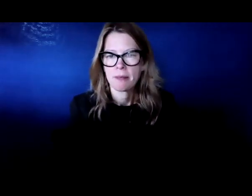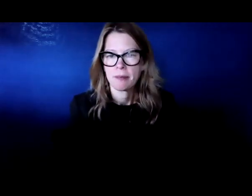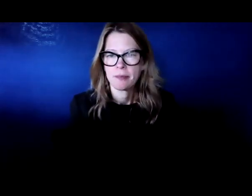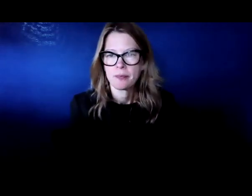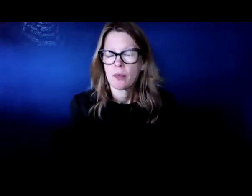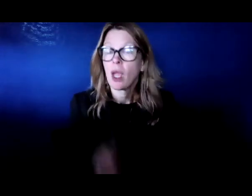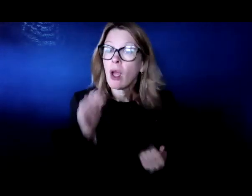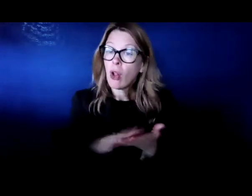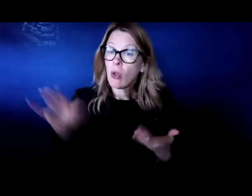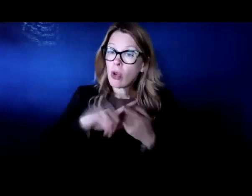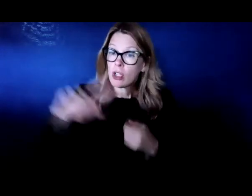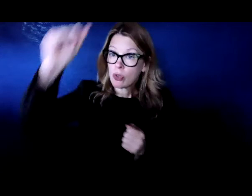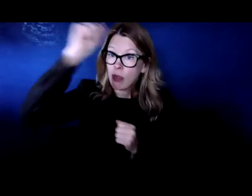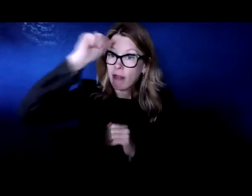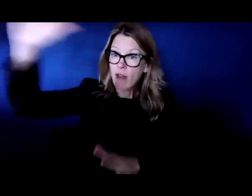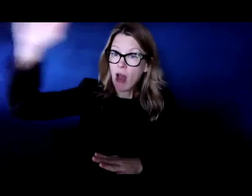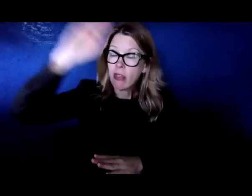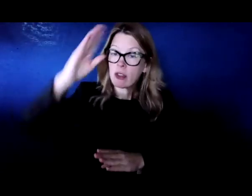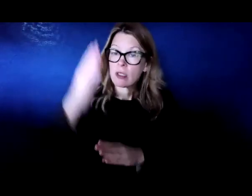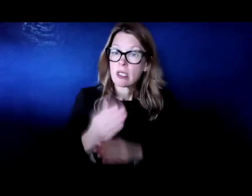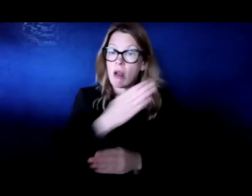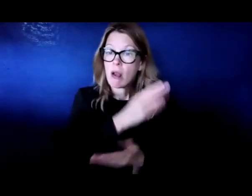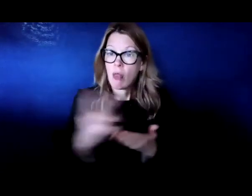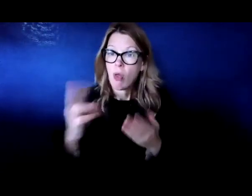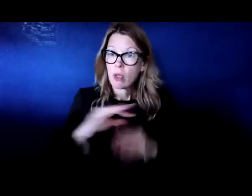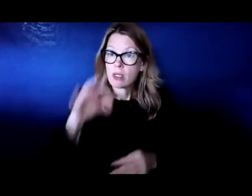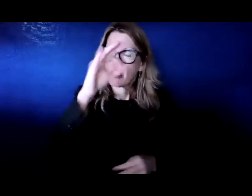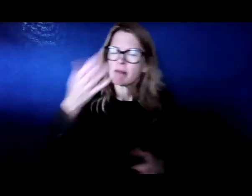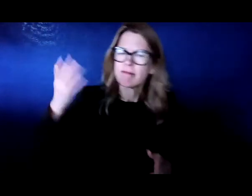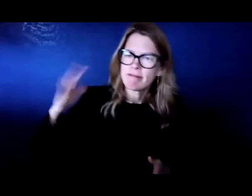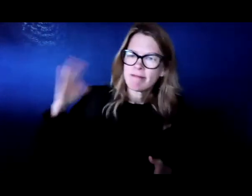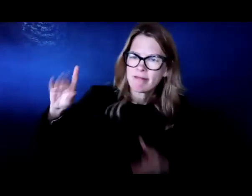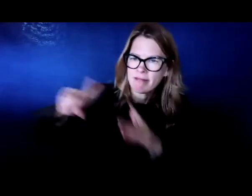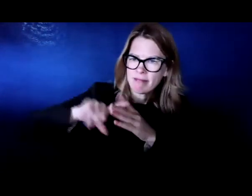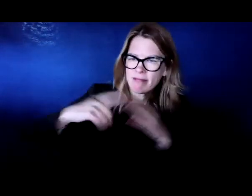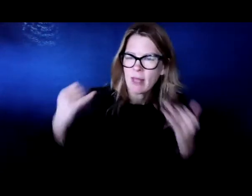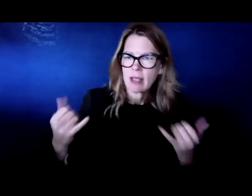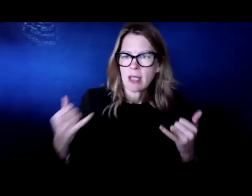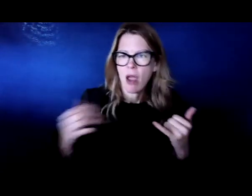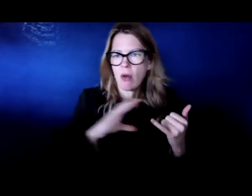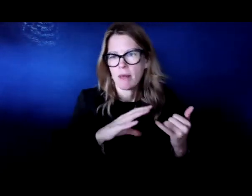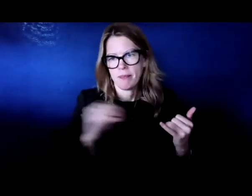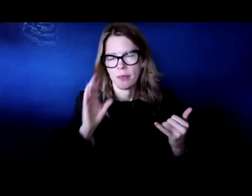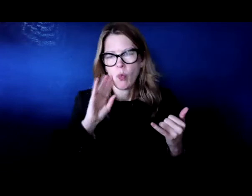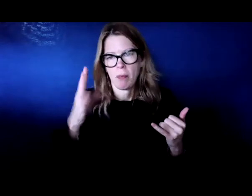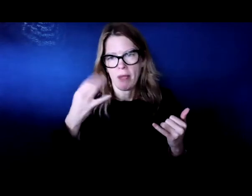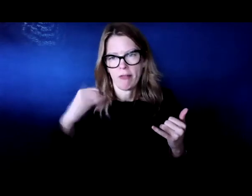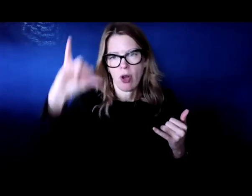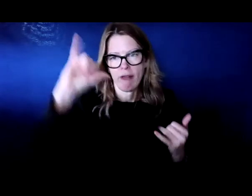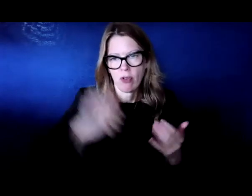Glory to the Father, and to the Son, and to the Holy Spirit, as it was in the beginning, is now, and will be forever.